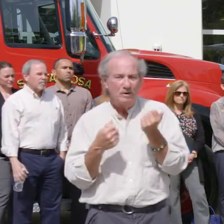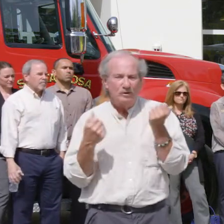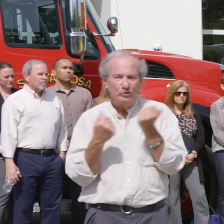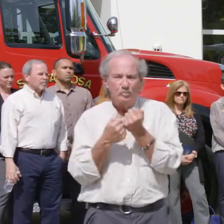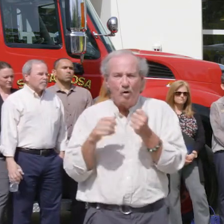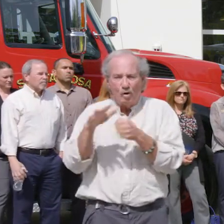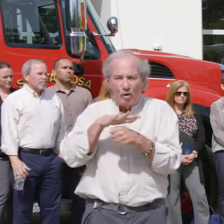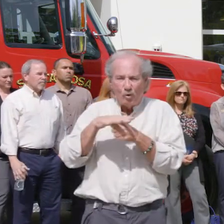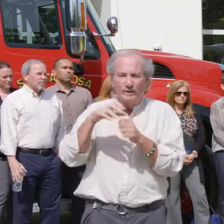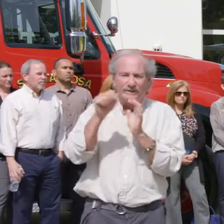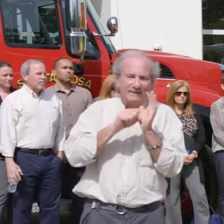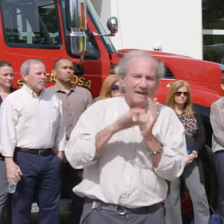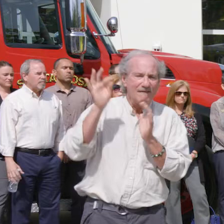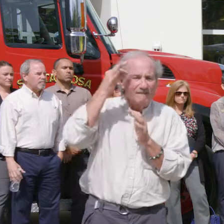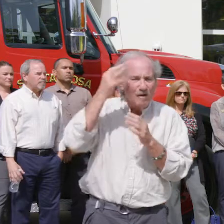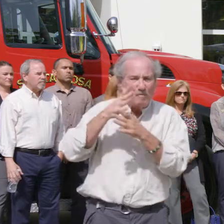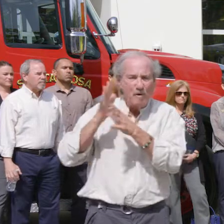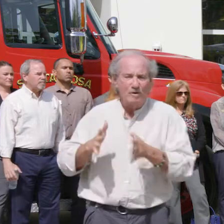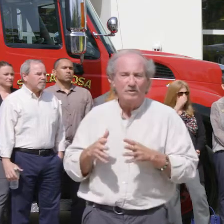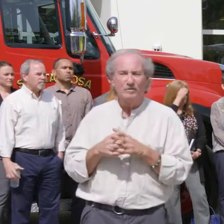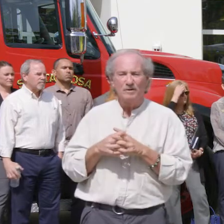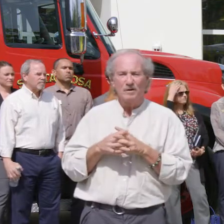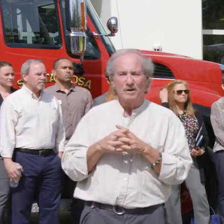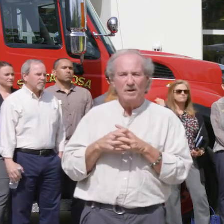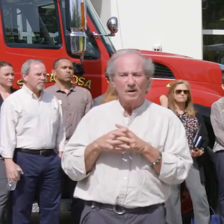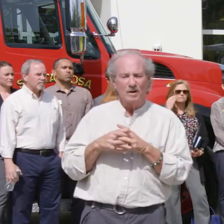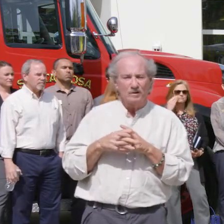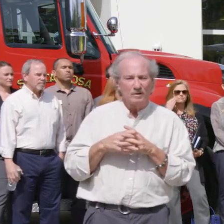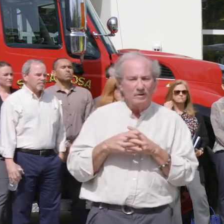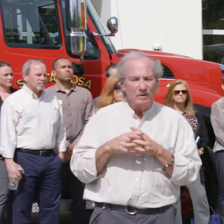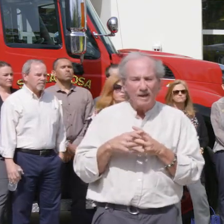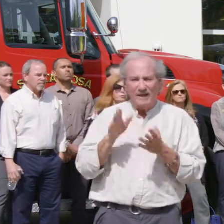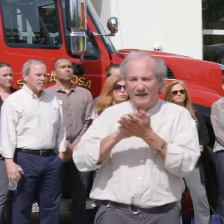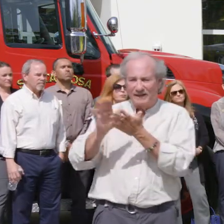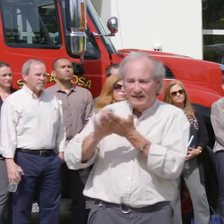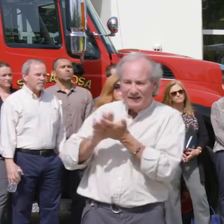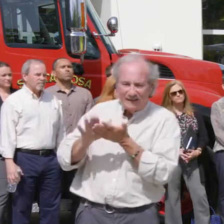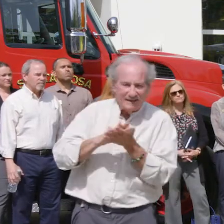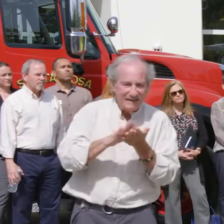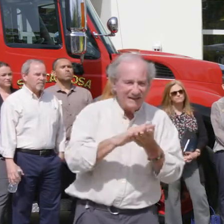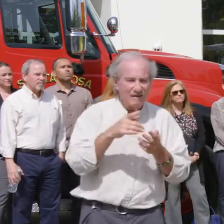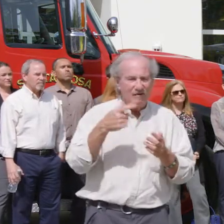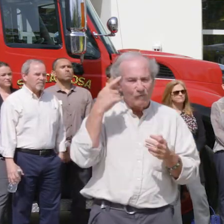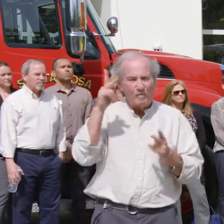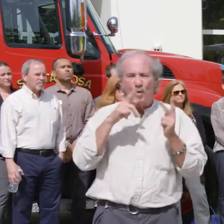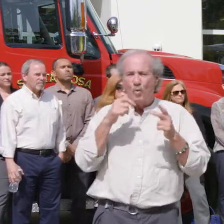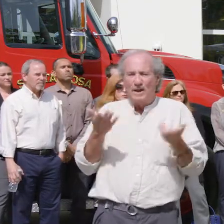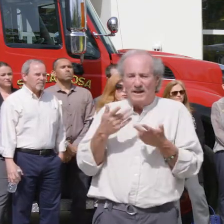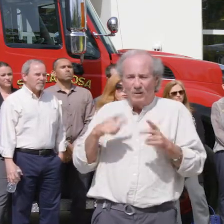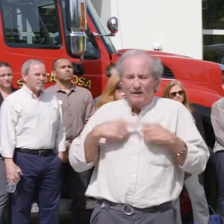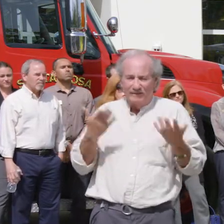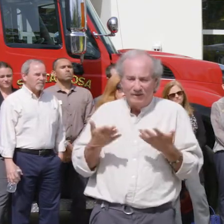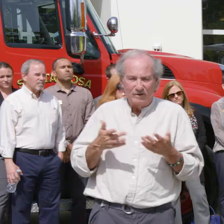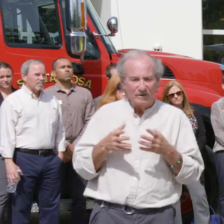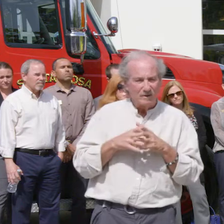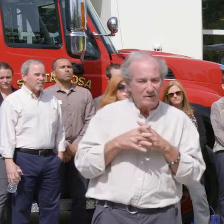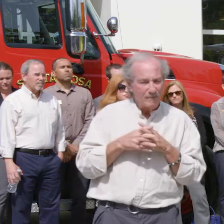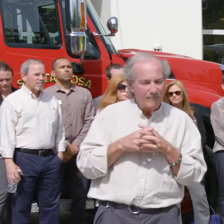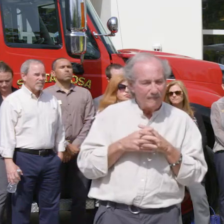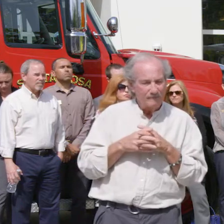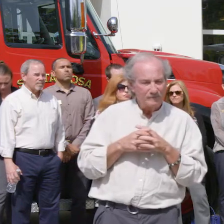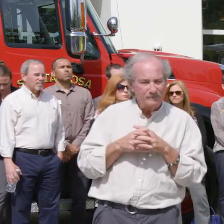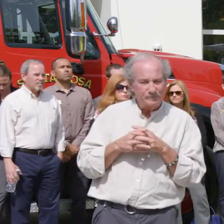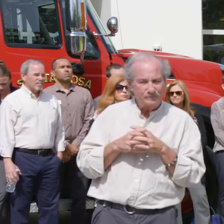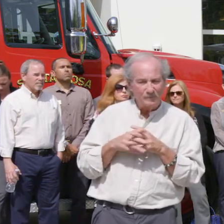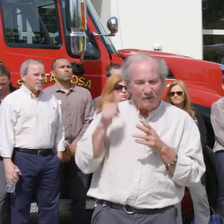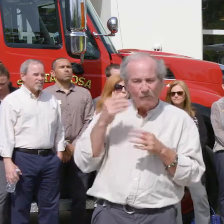our local, state, and federal partners, removing eligible fire debris so the people living here can begin the task of rebuilding